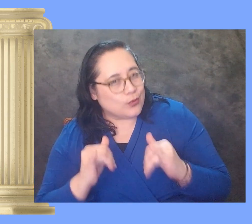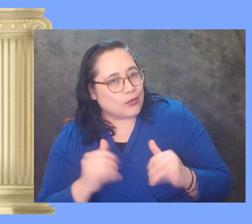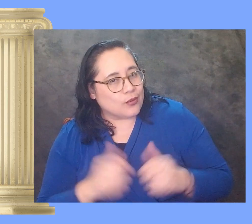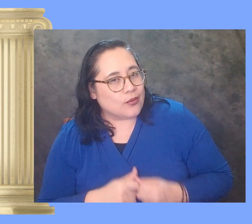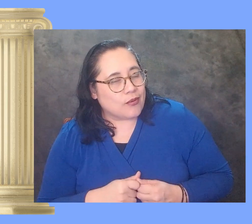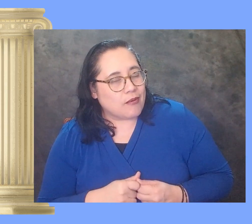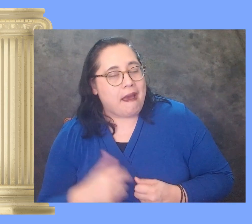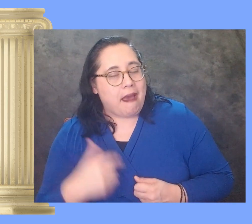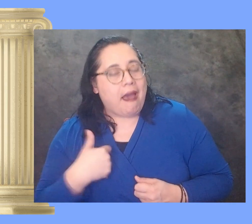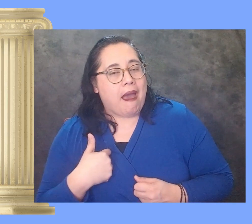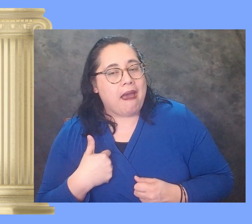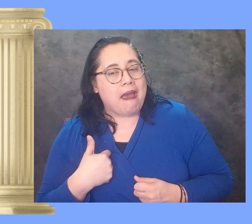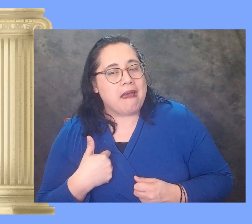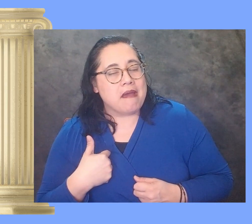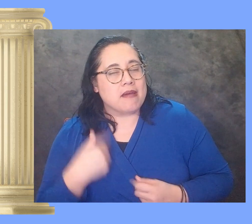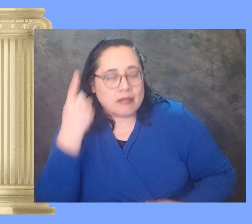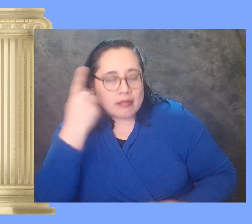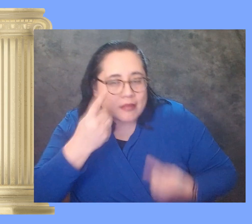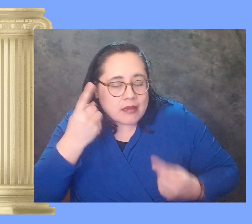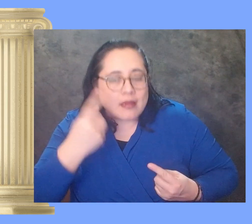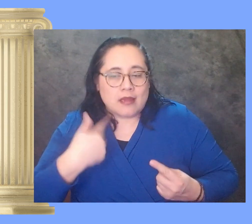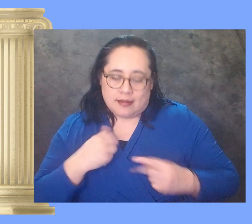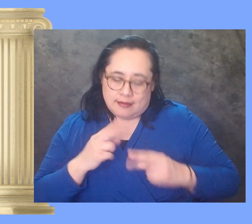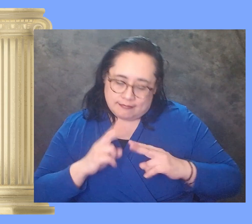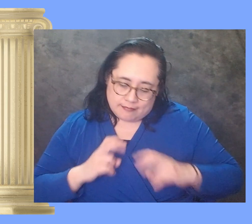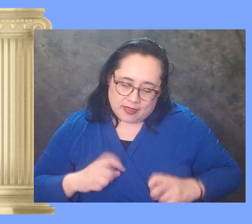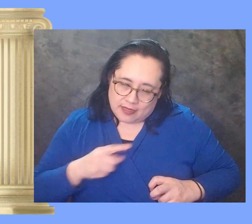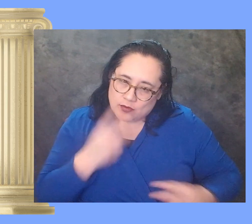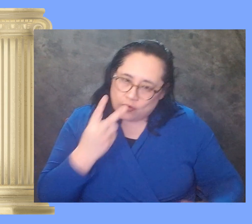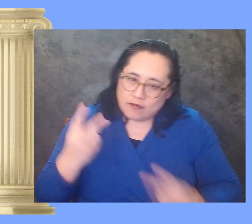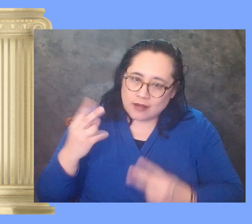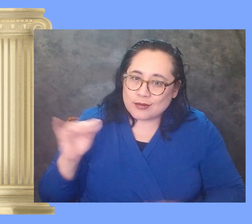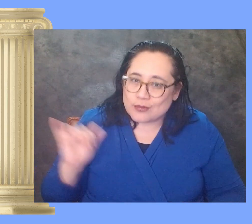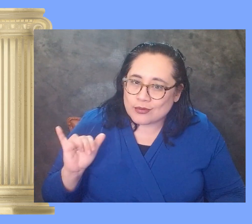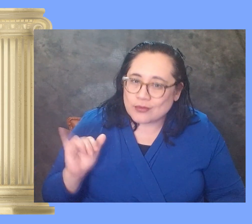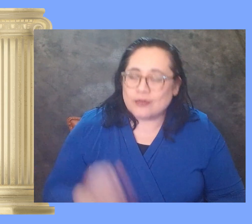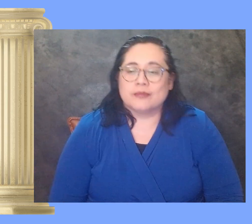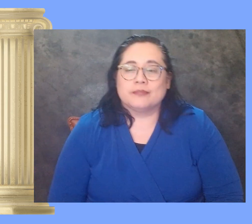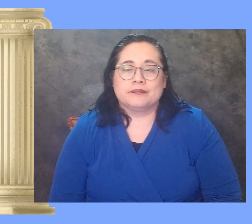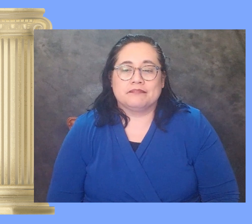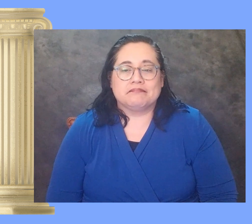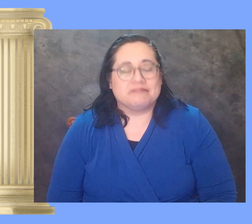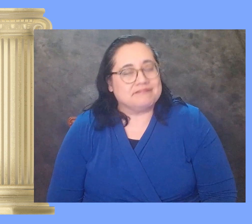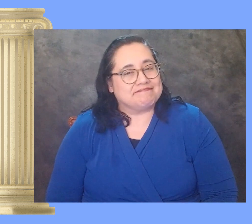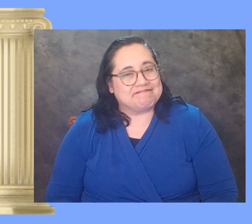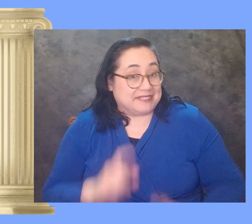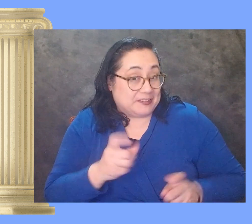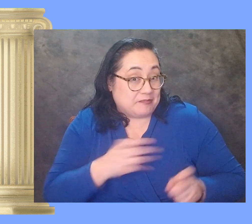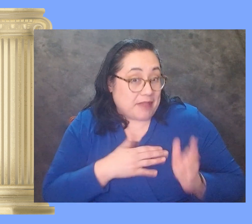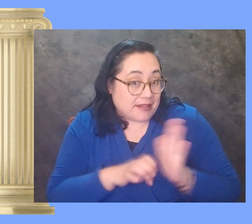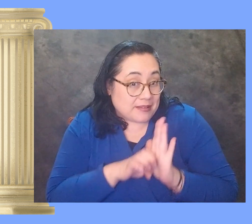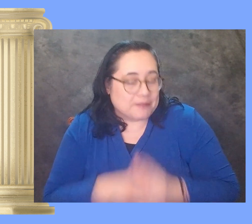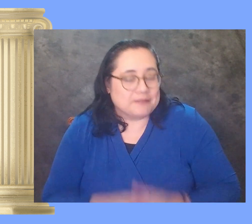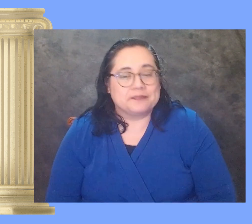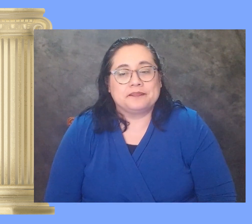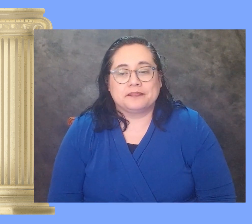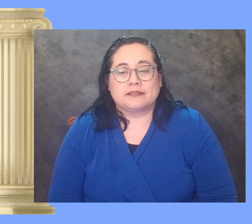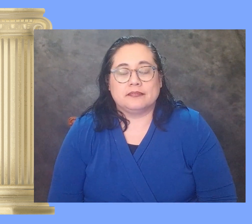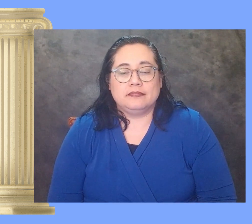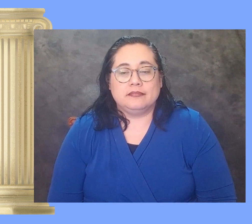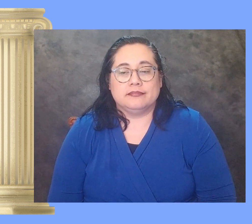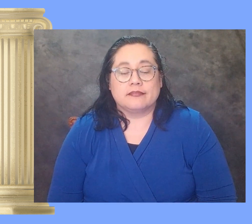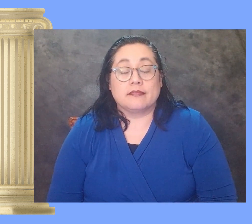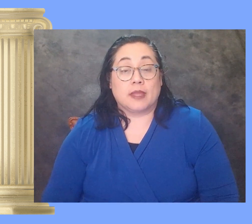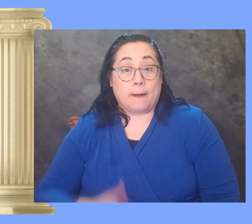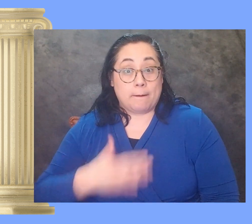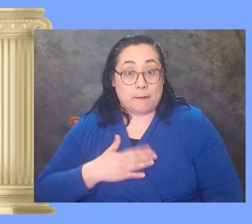same exercise and that I think about this, and I do personal and professional reflection also. So here's my